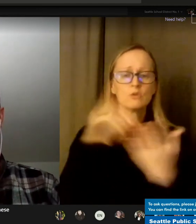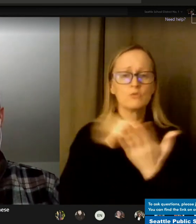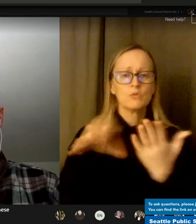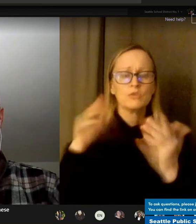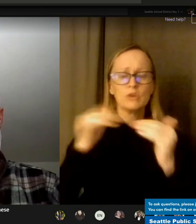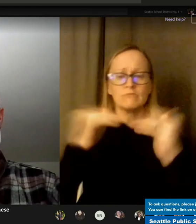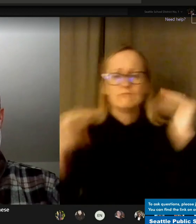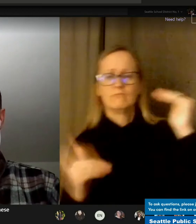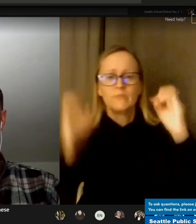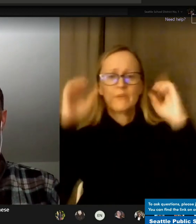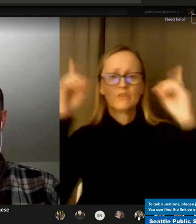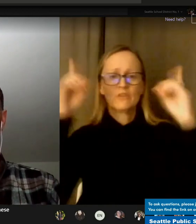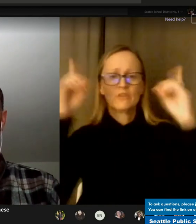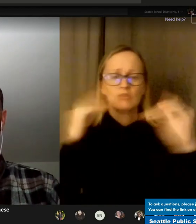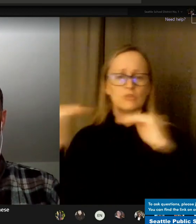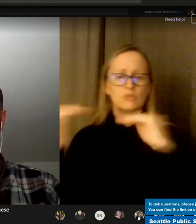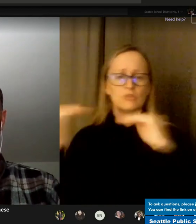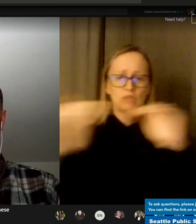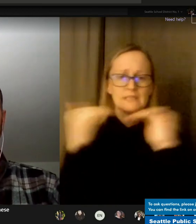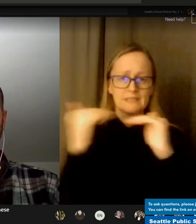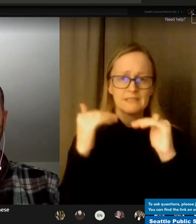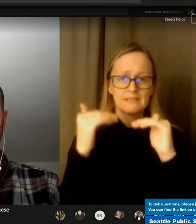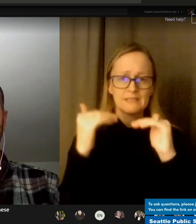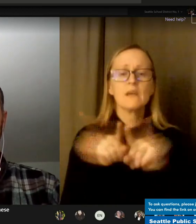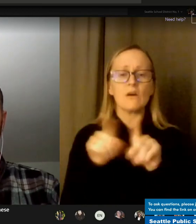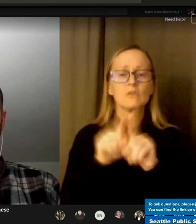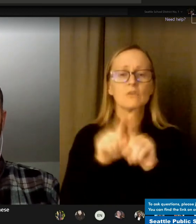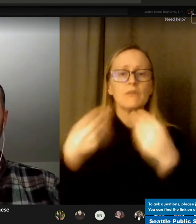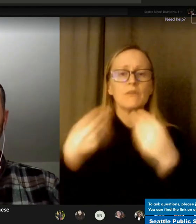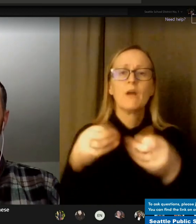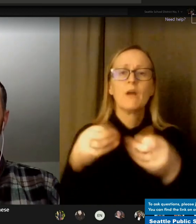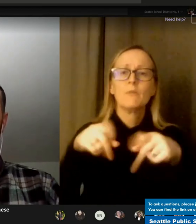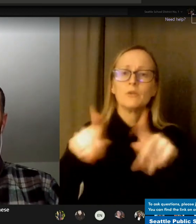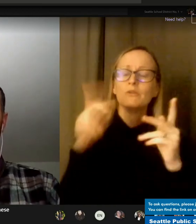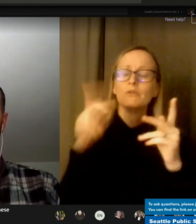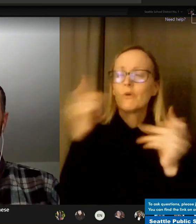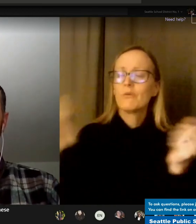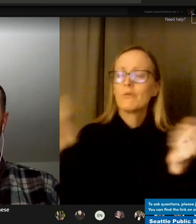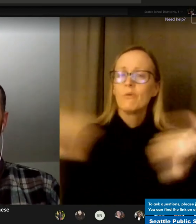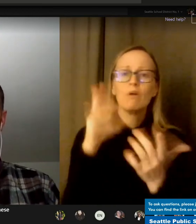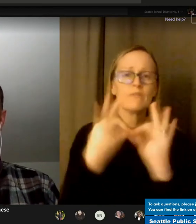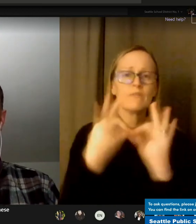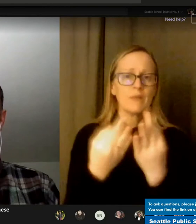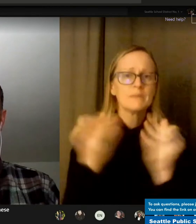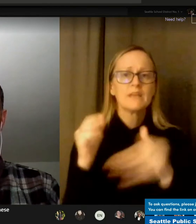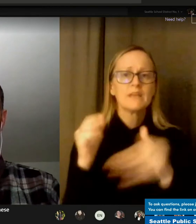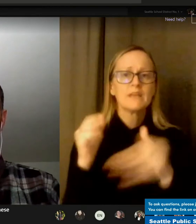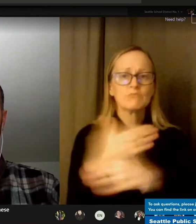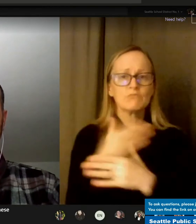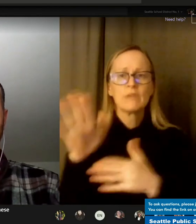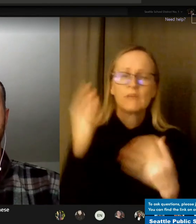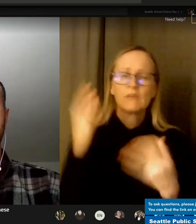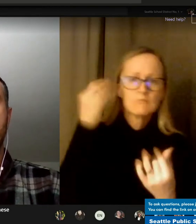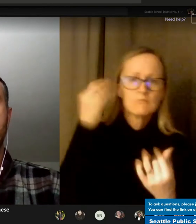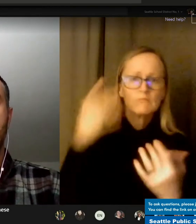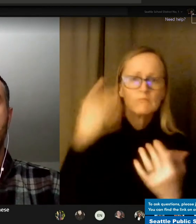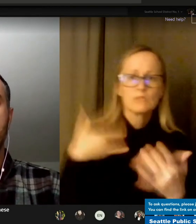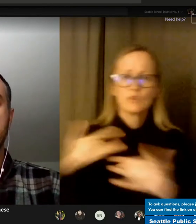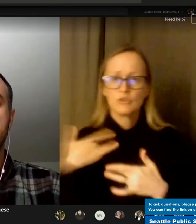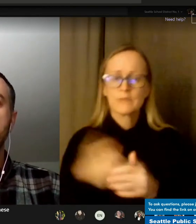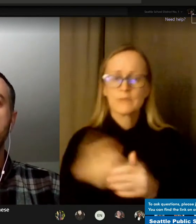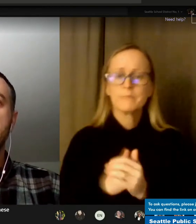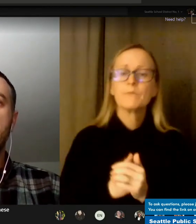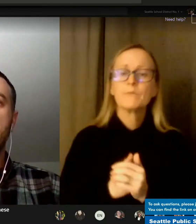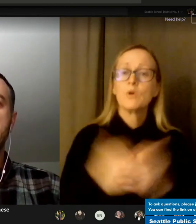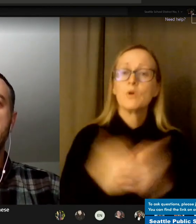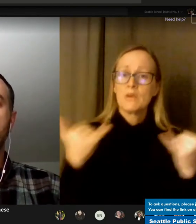also provide plenty of opportunity for all families to share. The purpose of the second round of community forums is to address concerns raised in August,